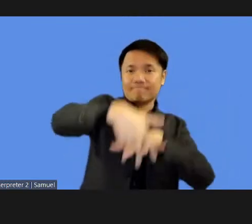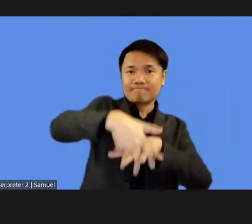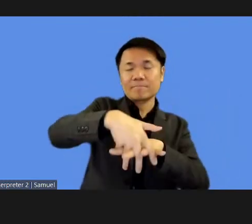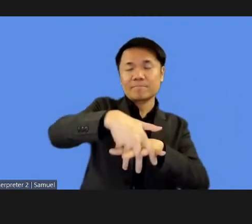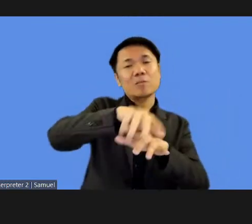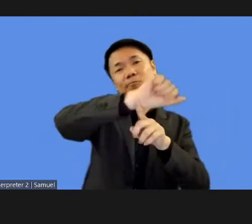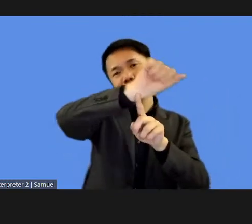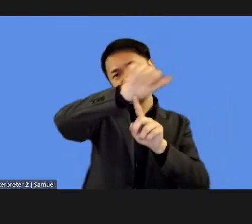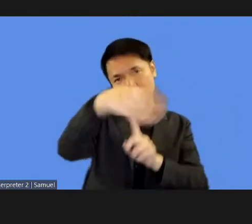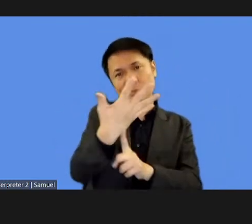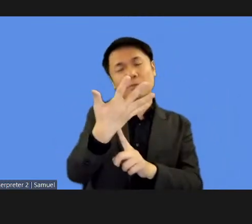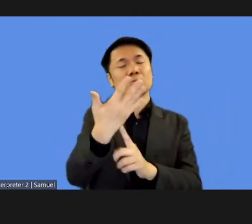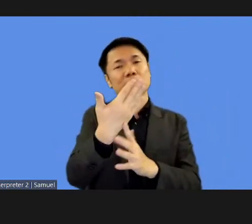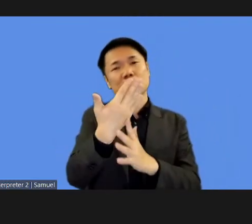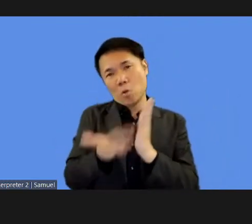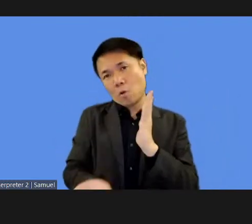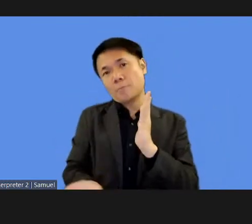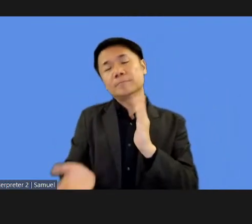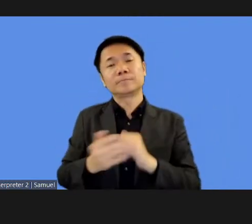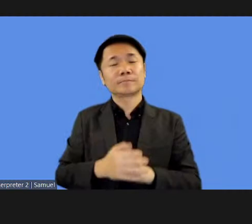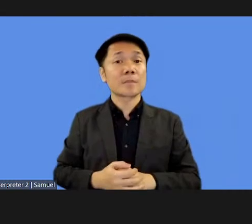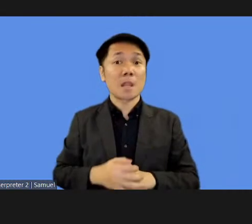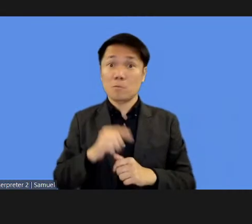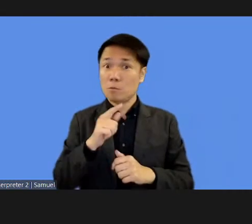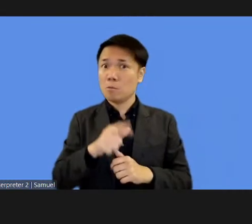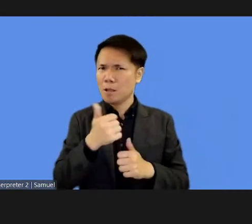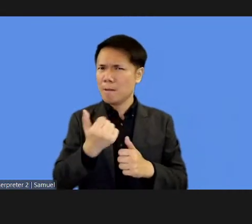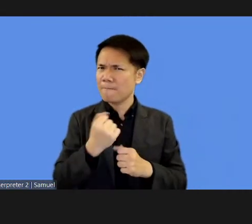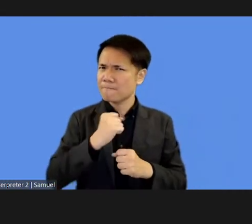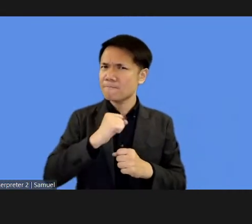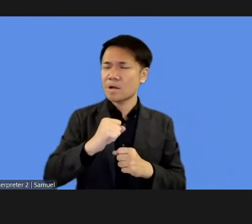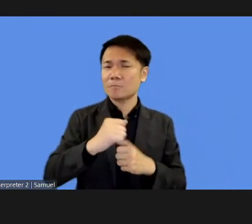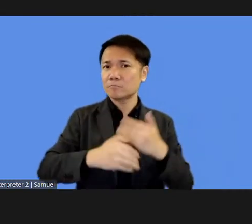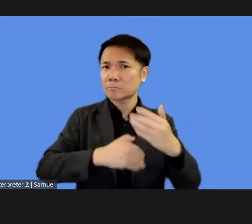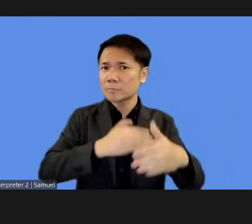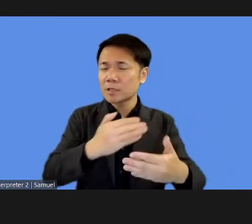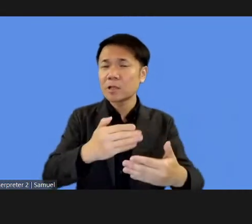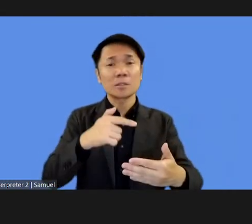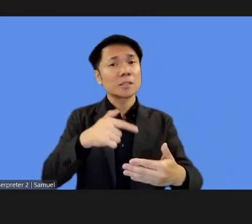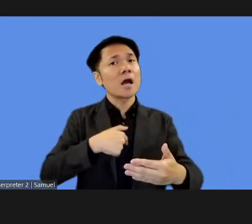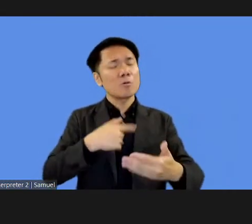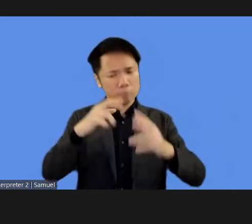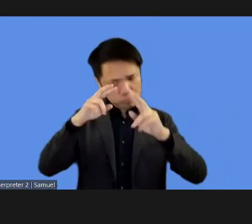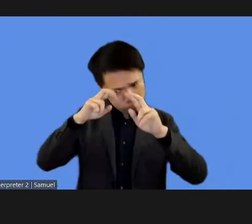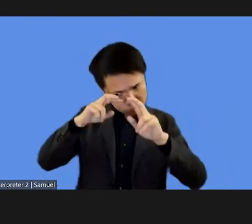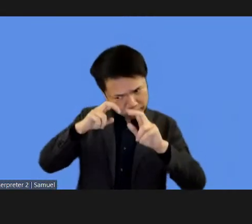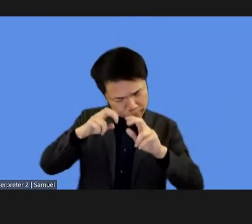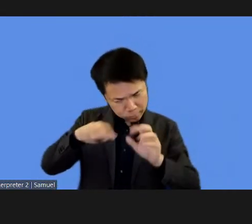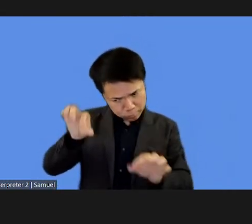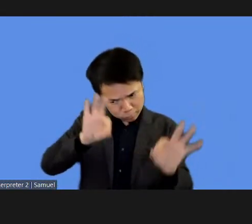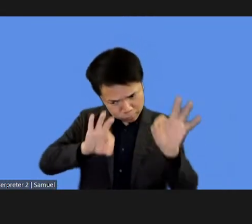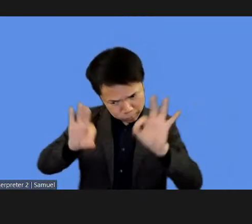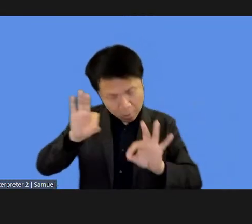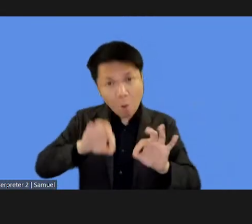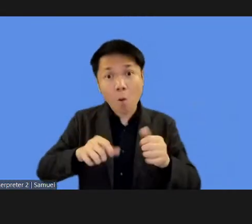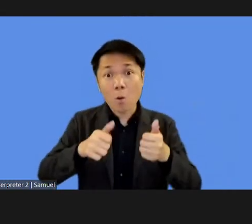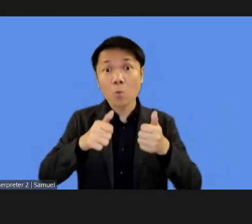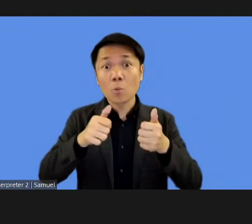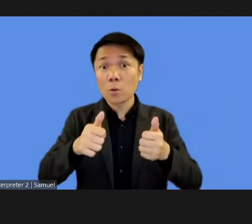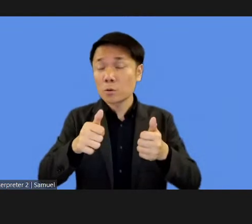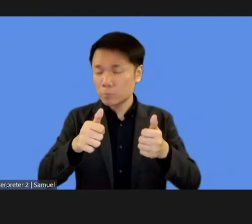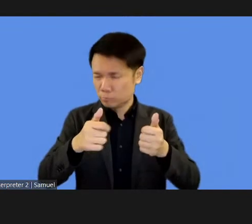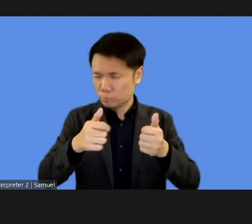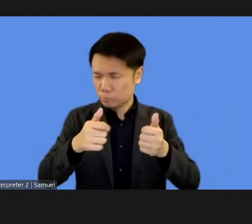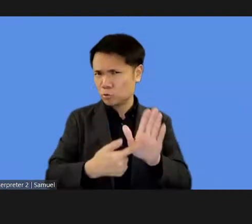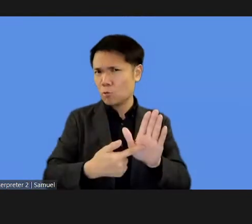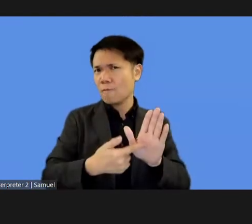of revitalizing UN Water Africa, because we can domesticate this product now for Africa if we have the right platform